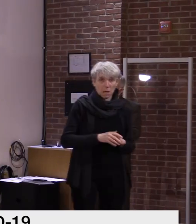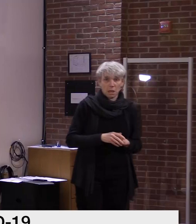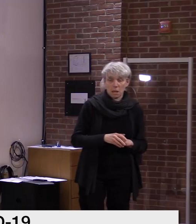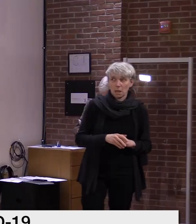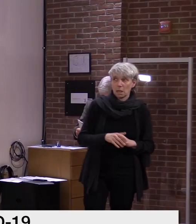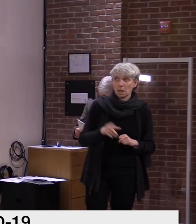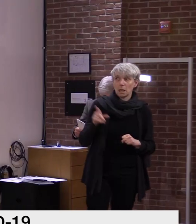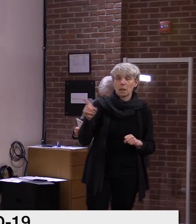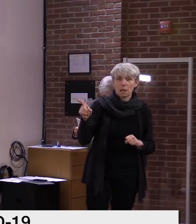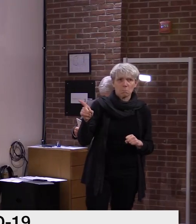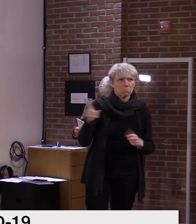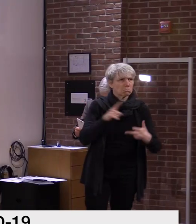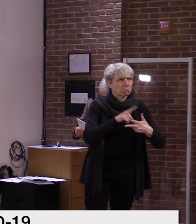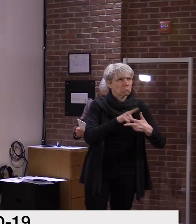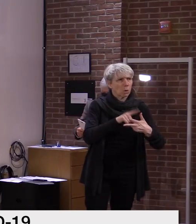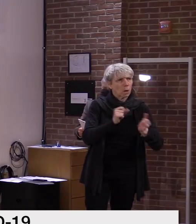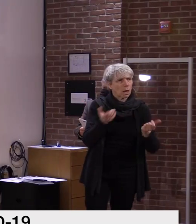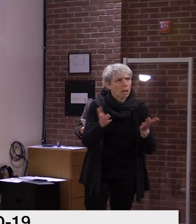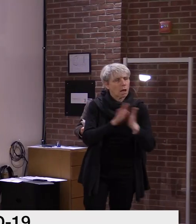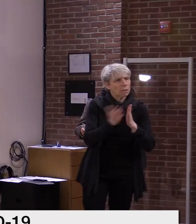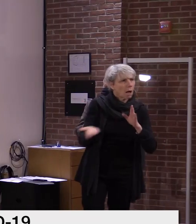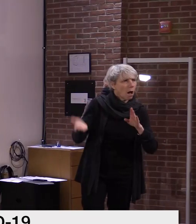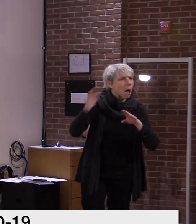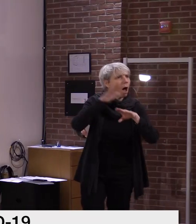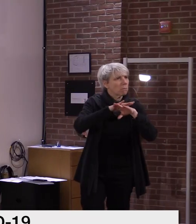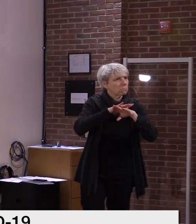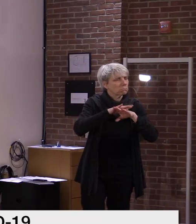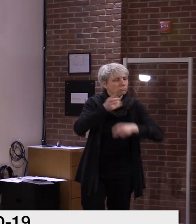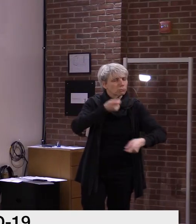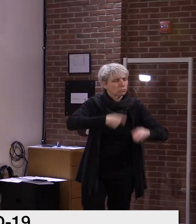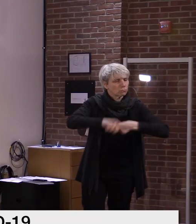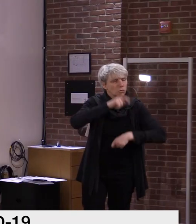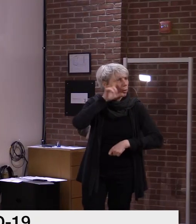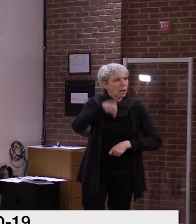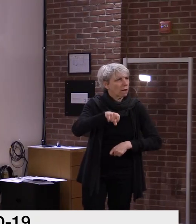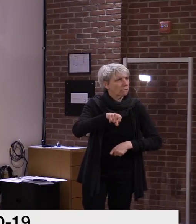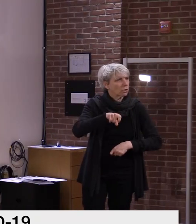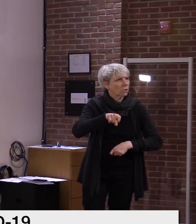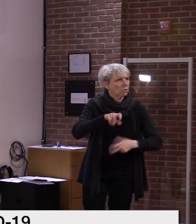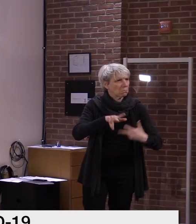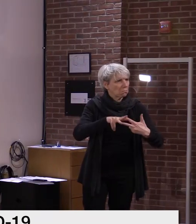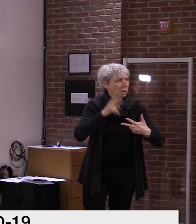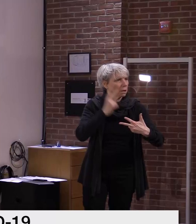for more of the Pfizer vaccine. And